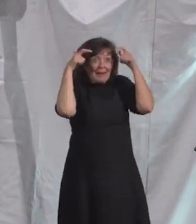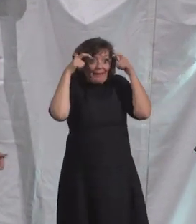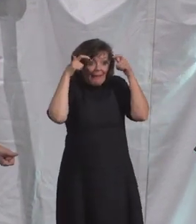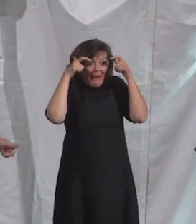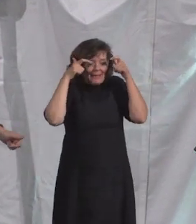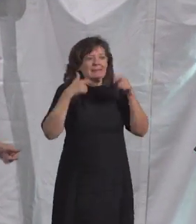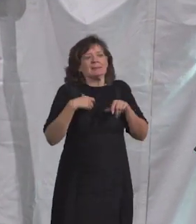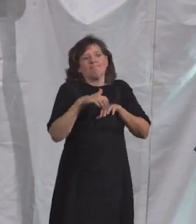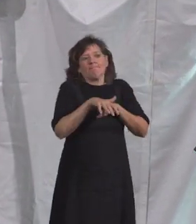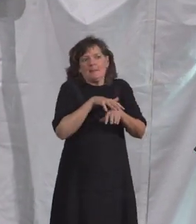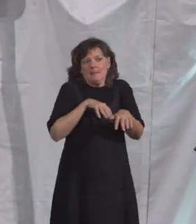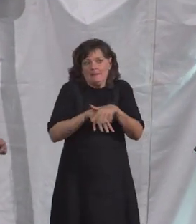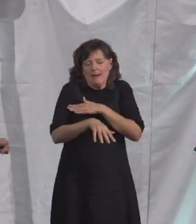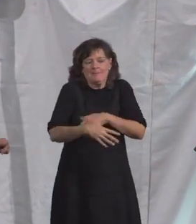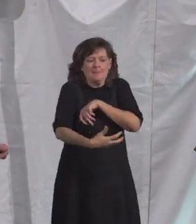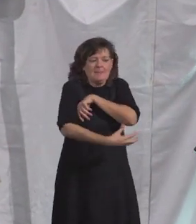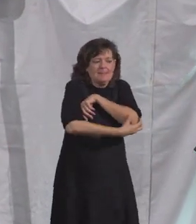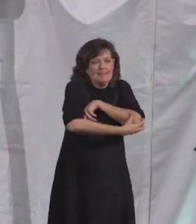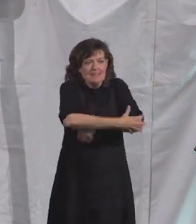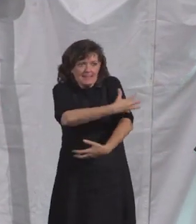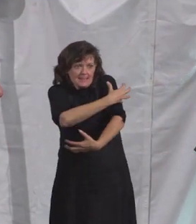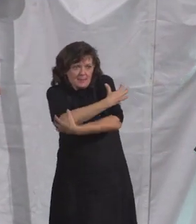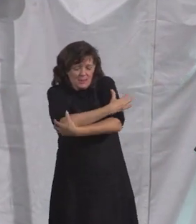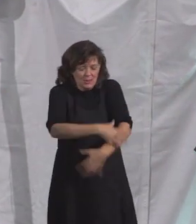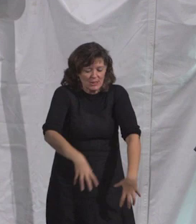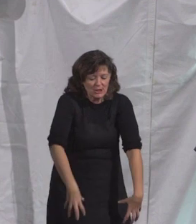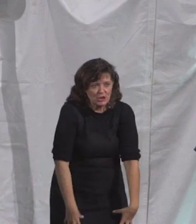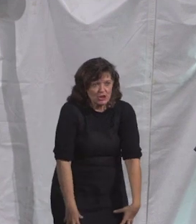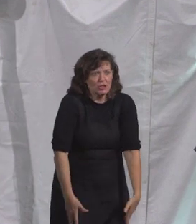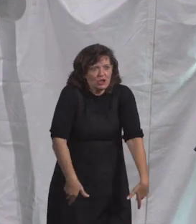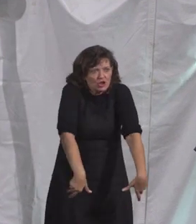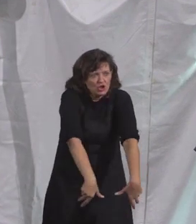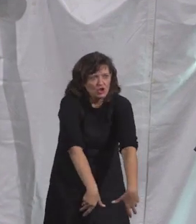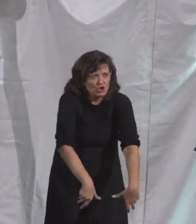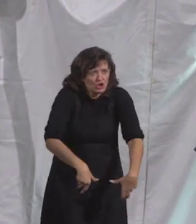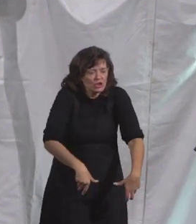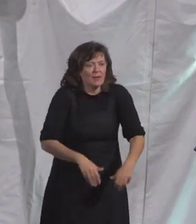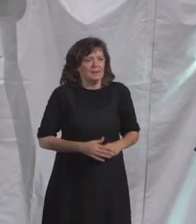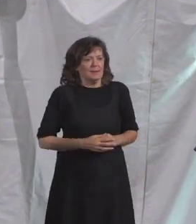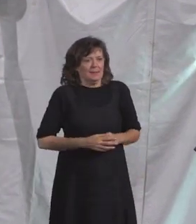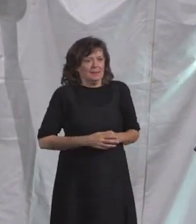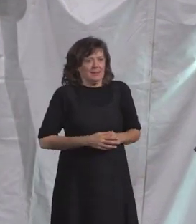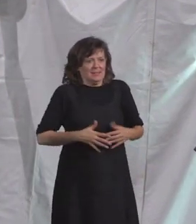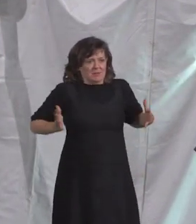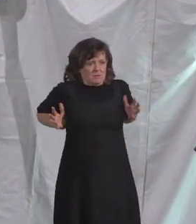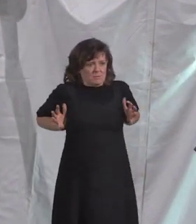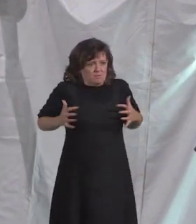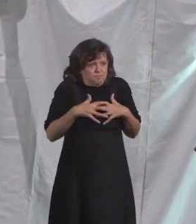elbow pads, and her knee pads, and her shin guards, and the Kevlar vest.